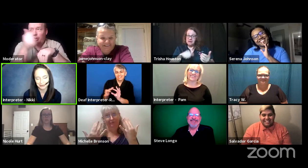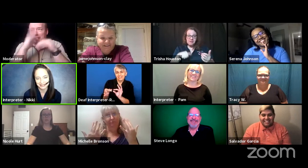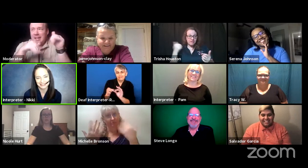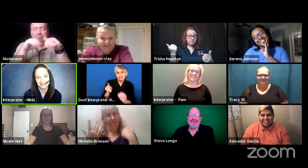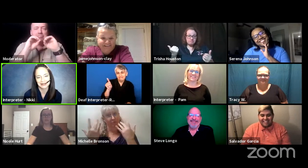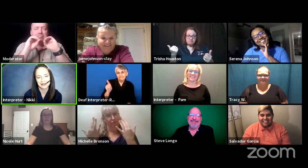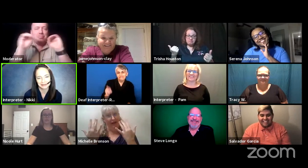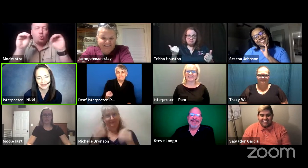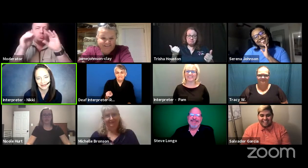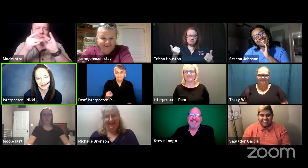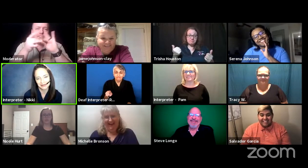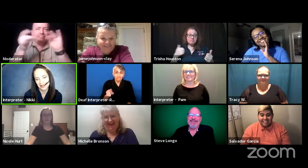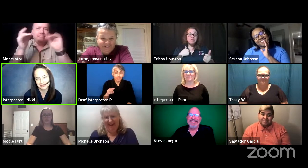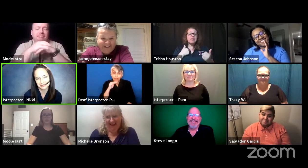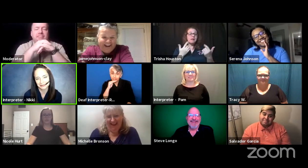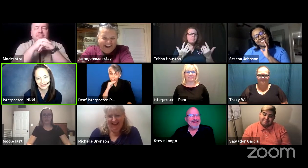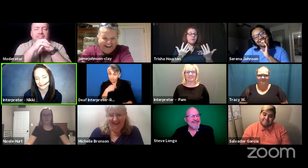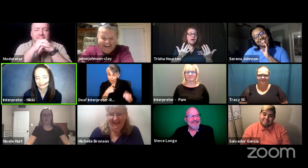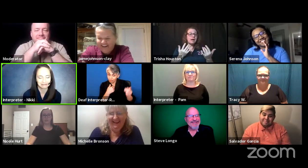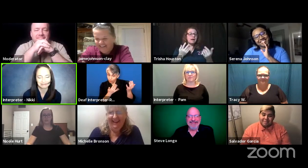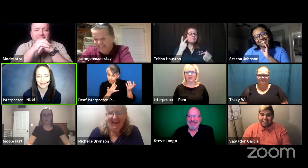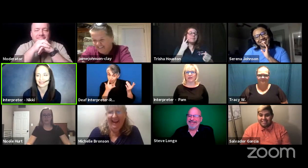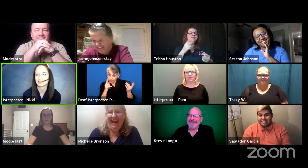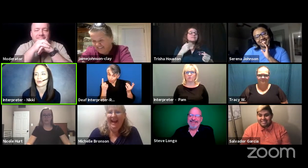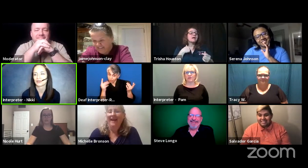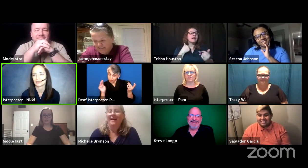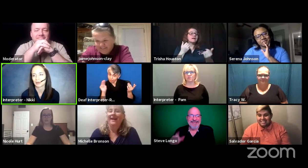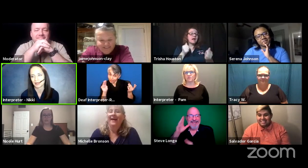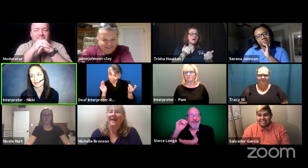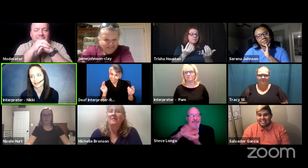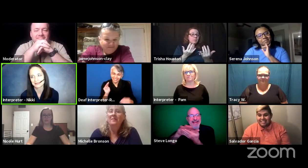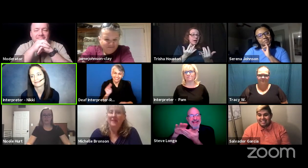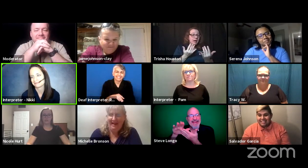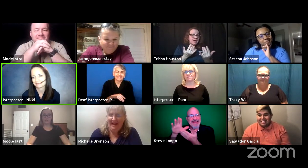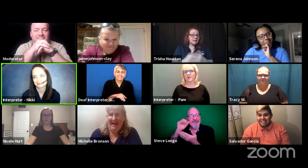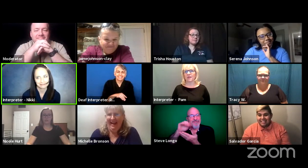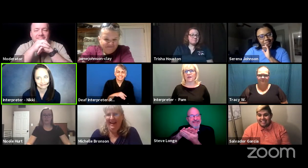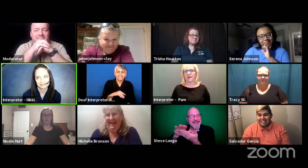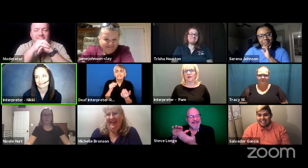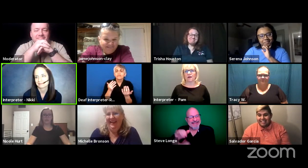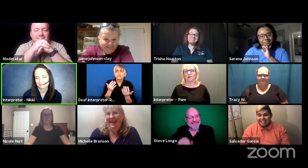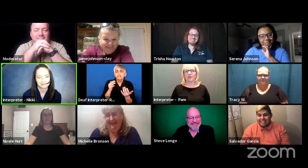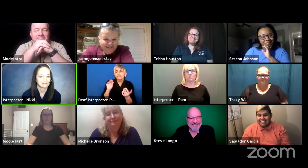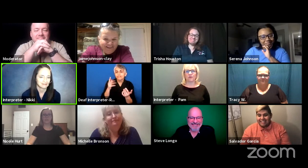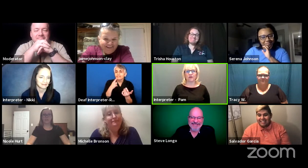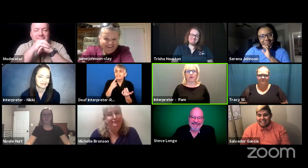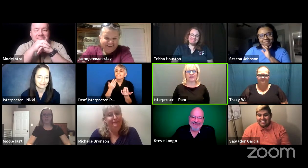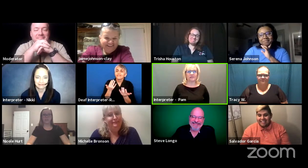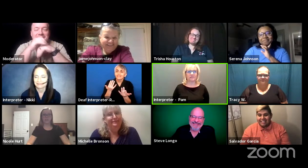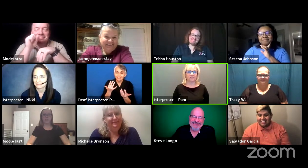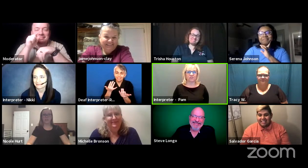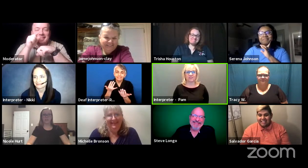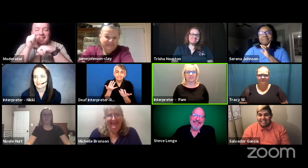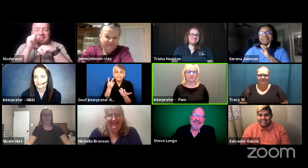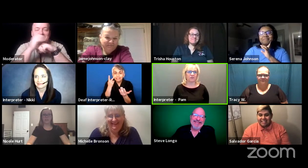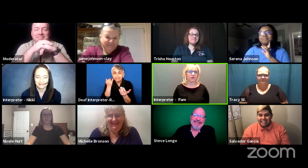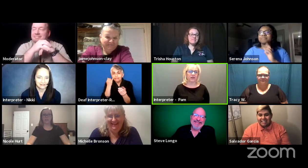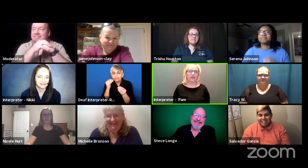acknowledgement of that, but no other public comments. Okay, we can wait just to see if there are any